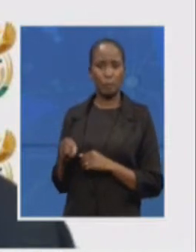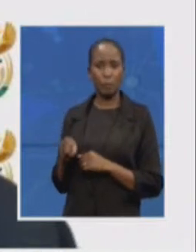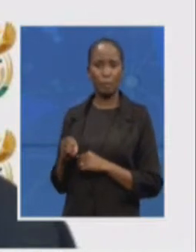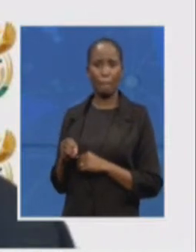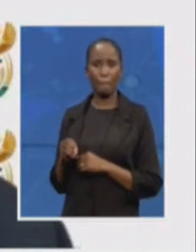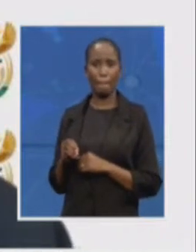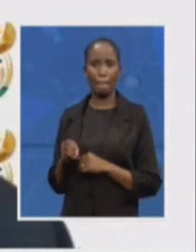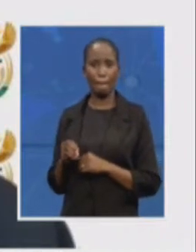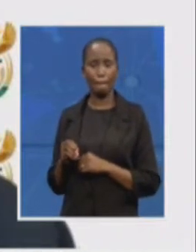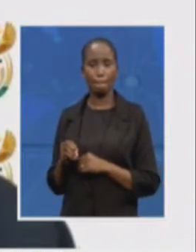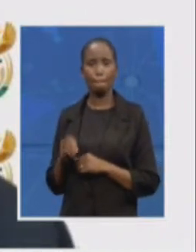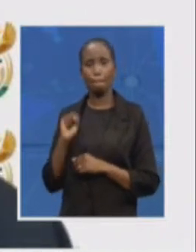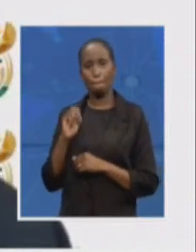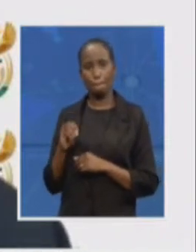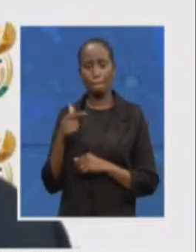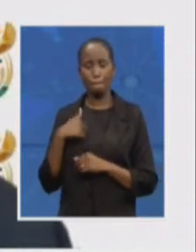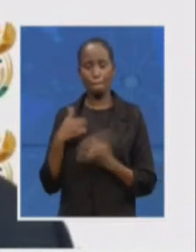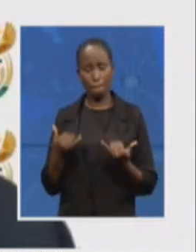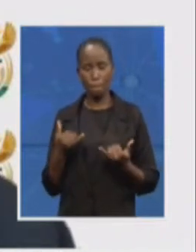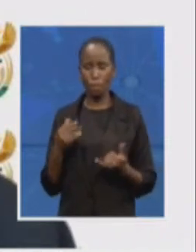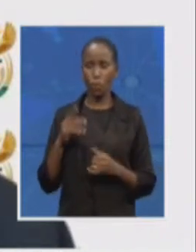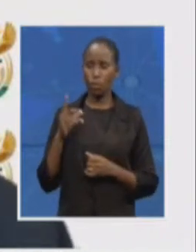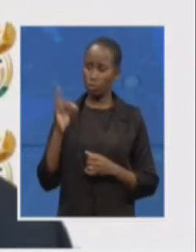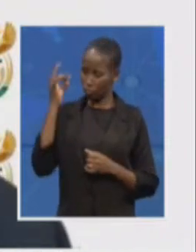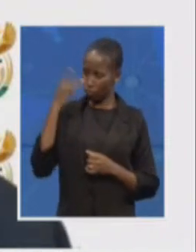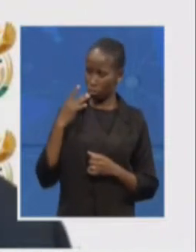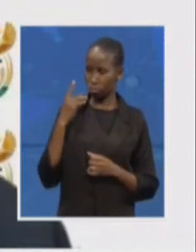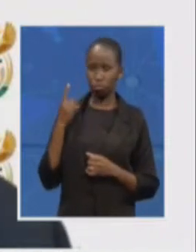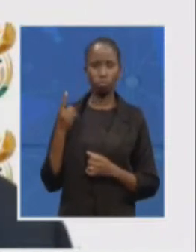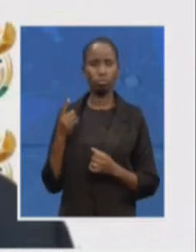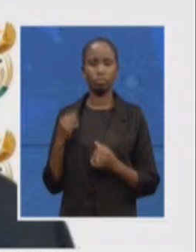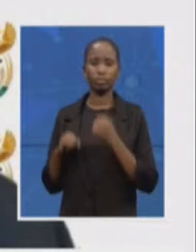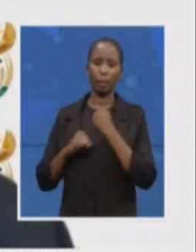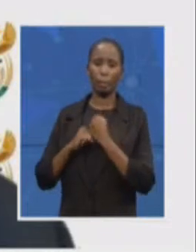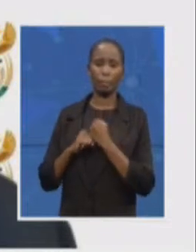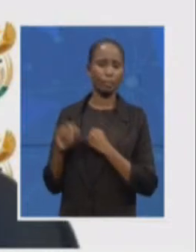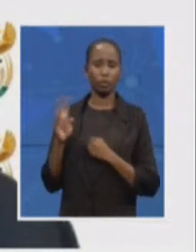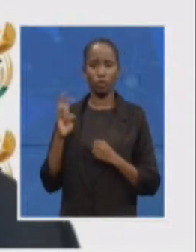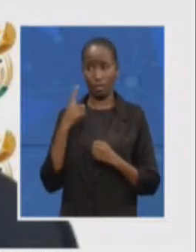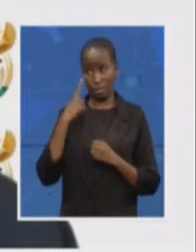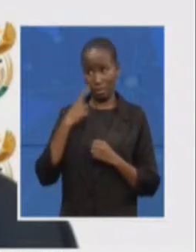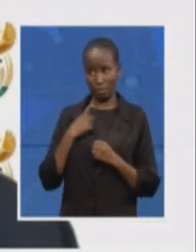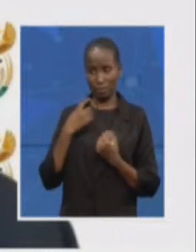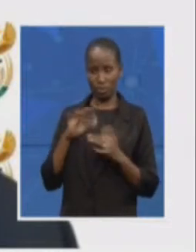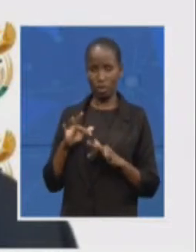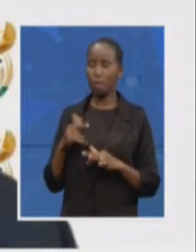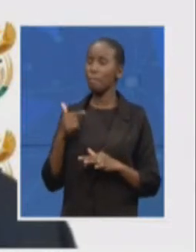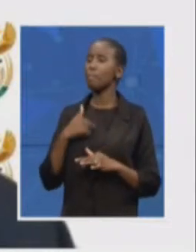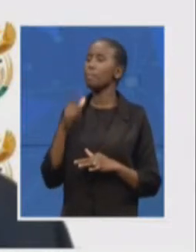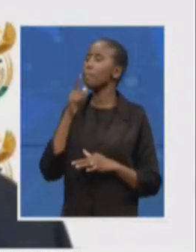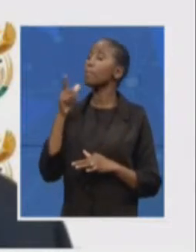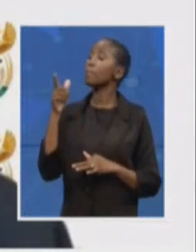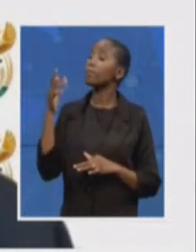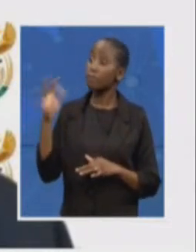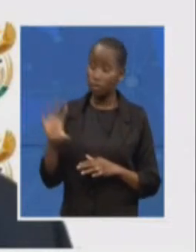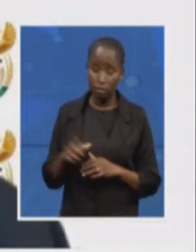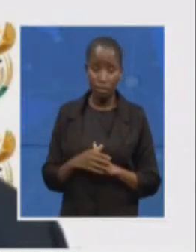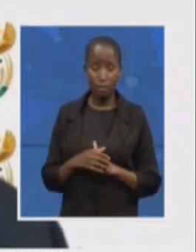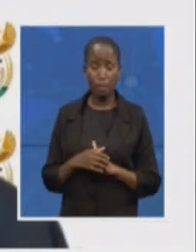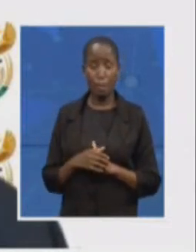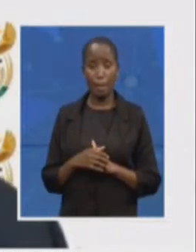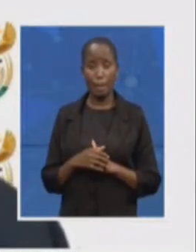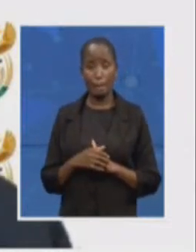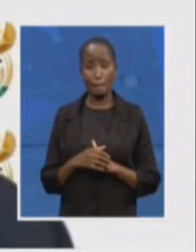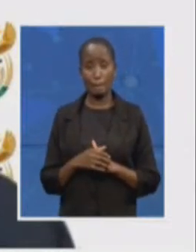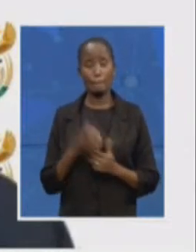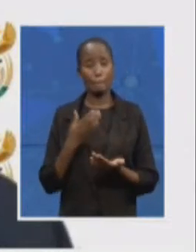do to support us? I said, what you can do is to say to your president and your government